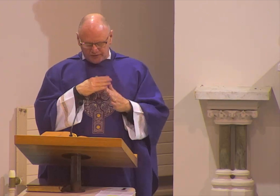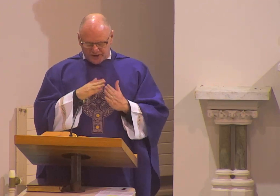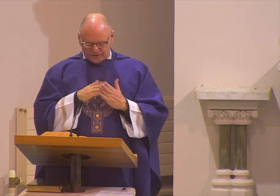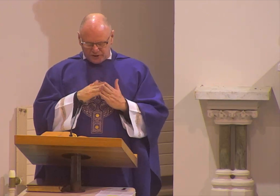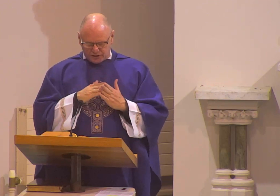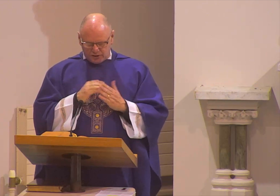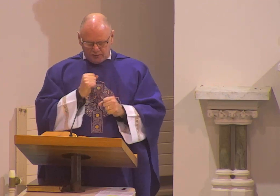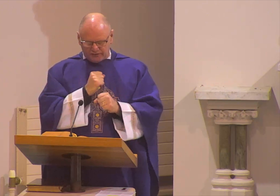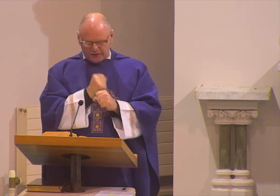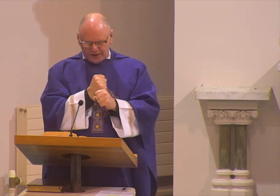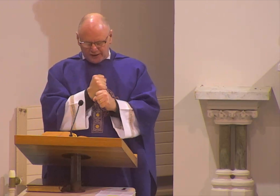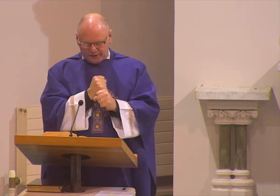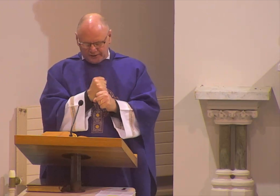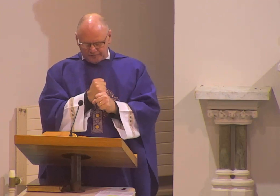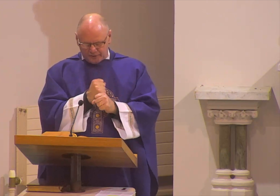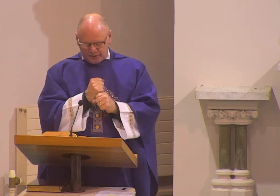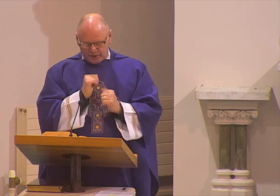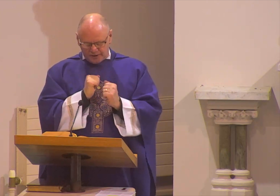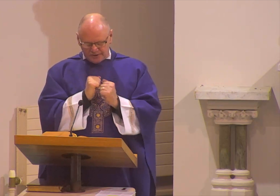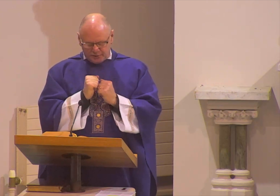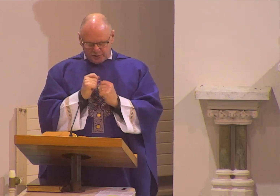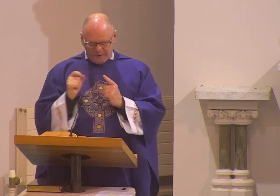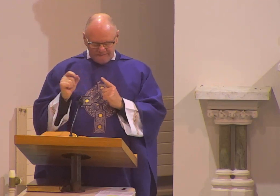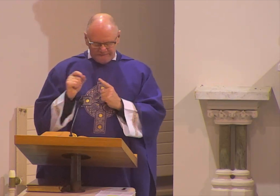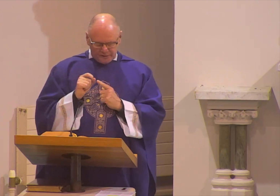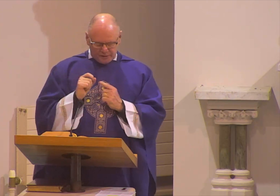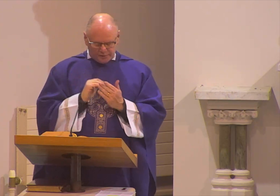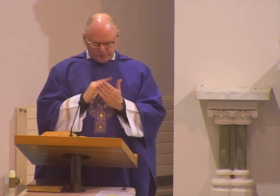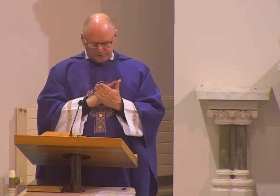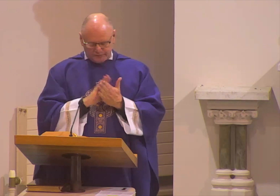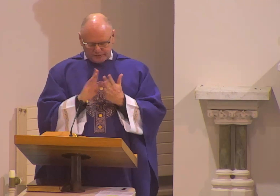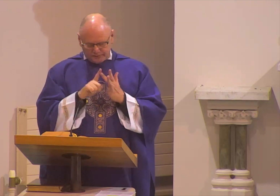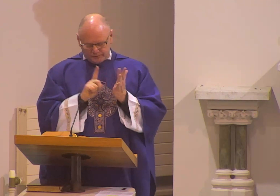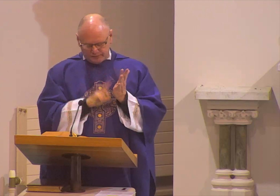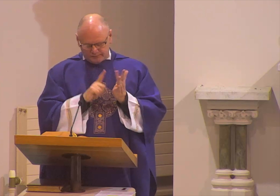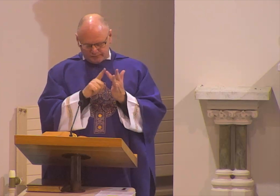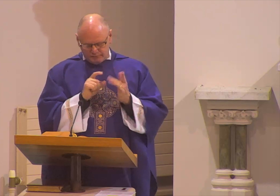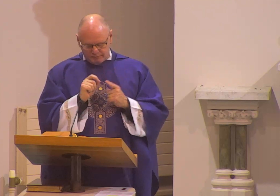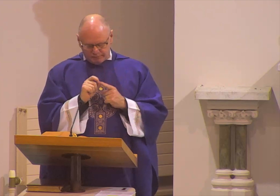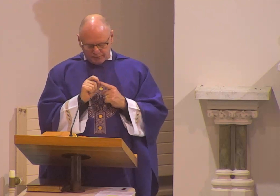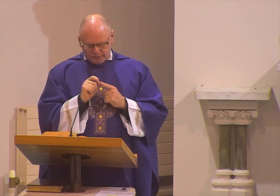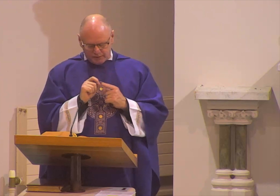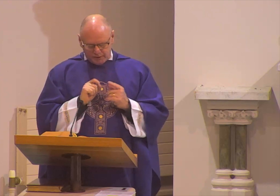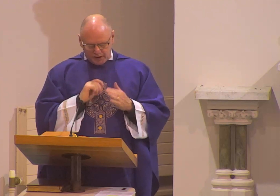the tetrarch of Galilee, his brother Philip,